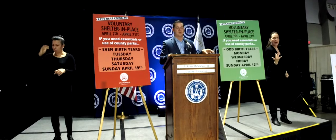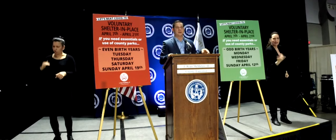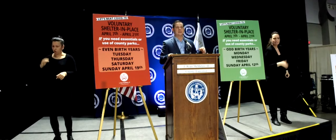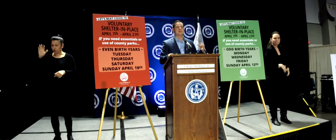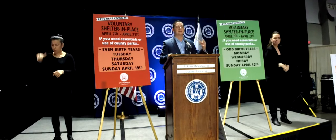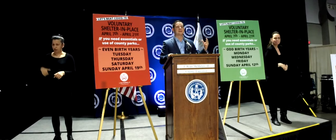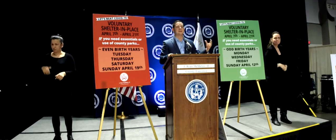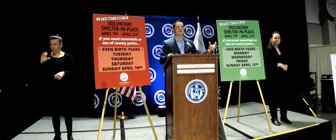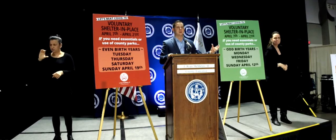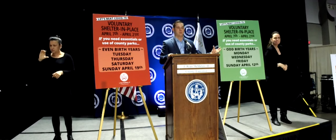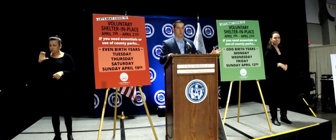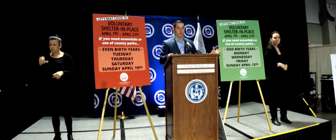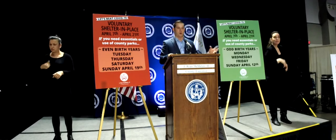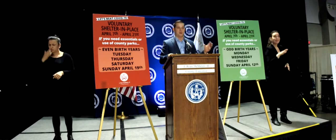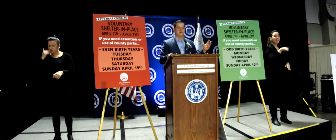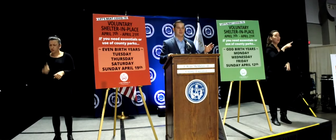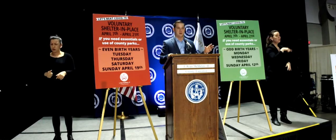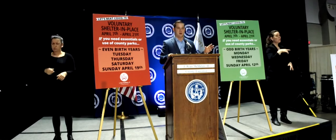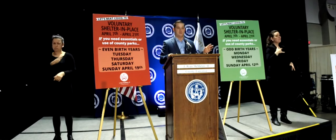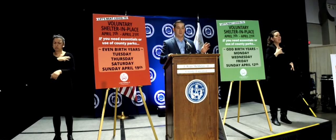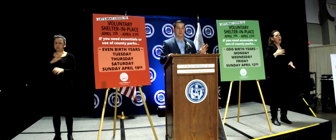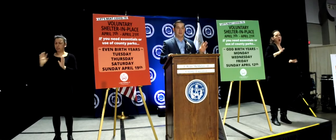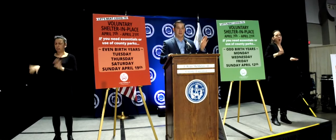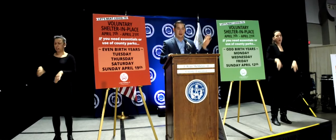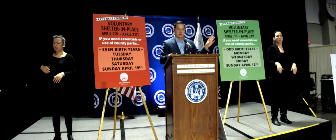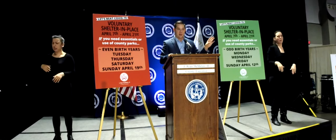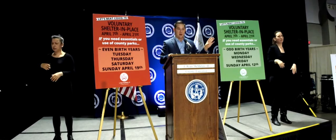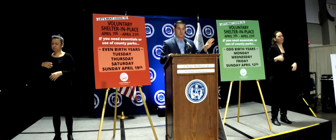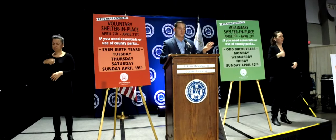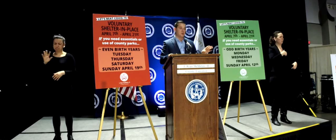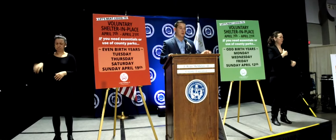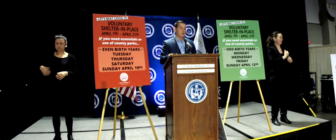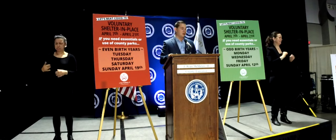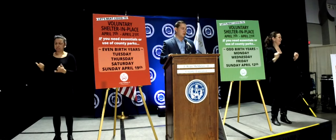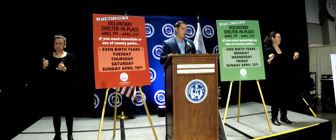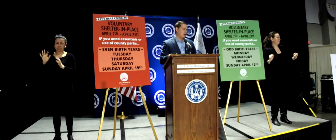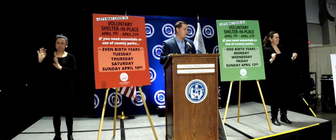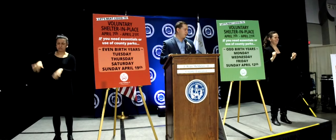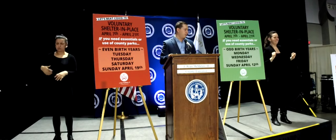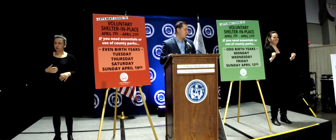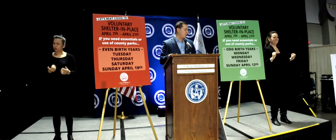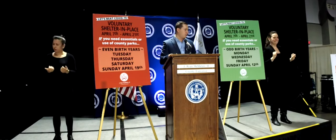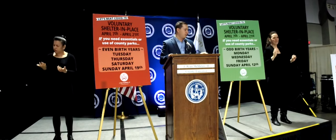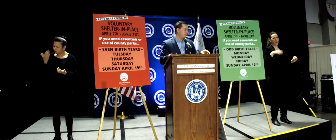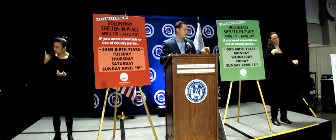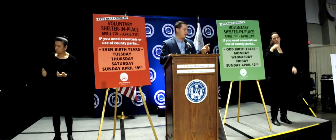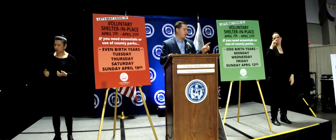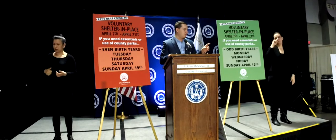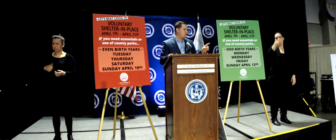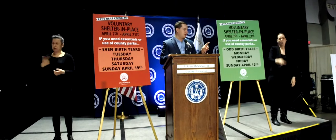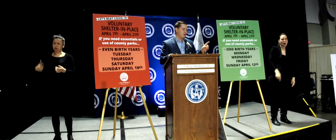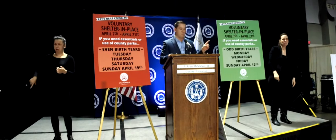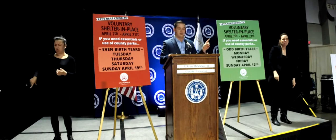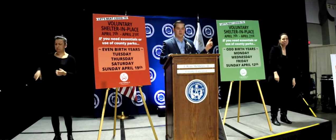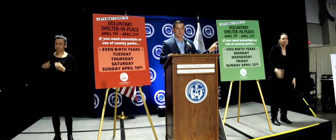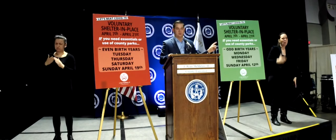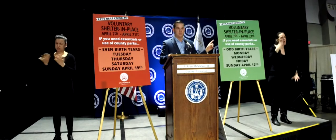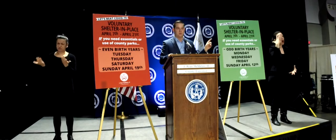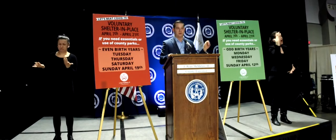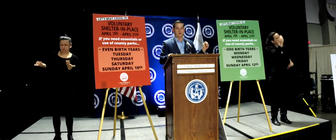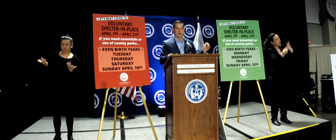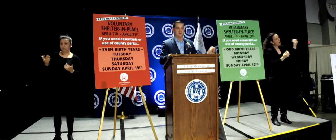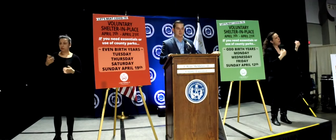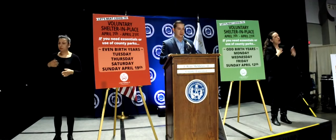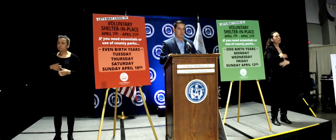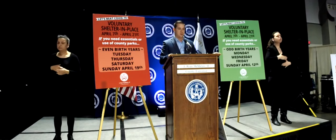home. They're bored. It's tough. They need to get out of the house. Okay, I'm going to go, and one day I'm going to go